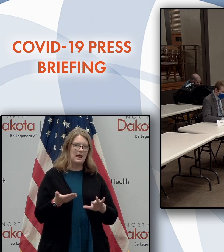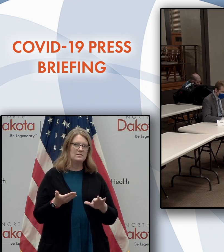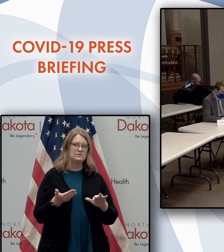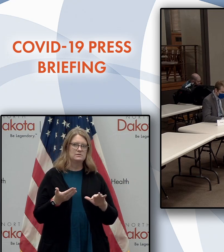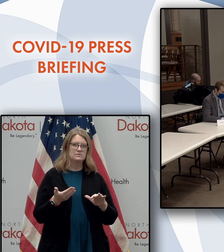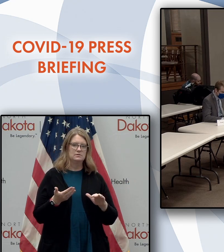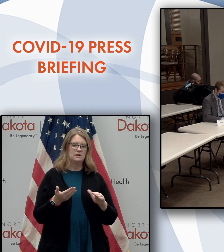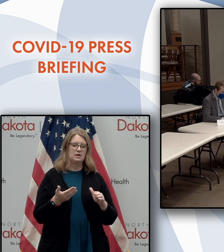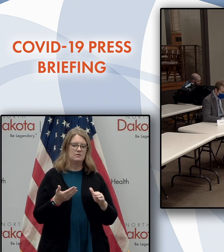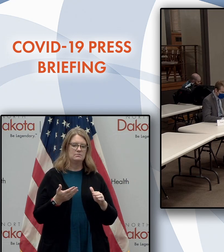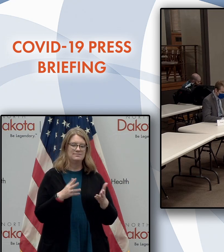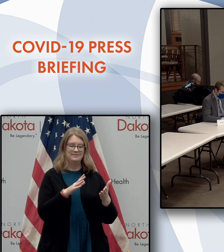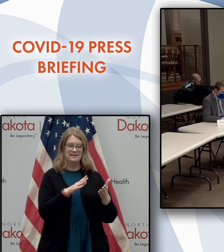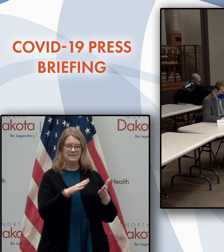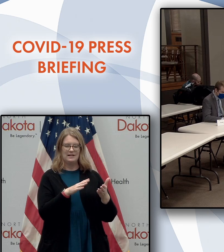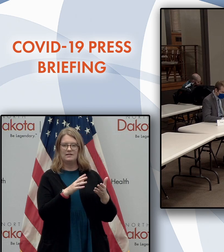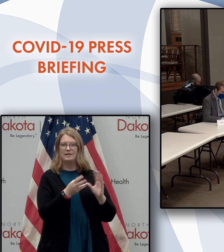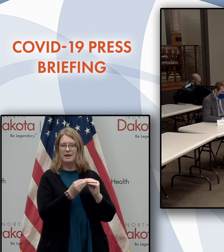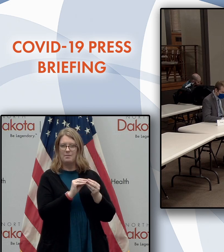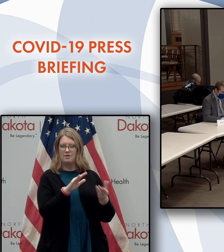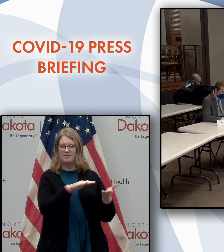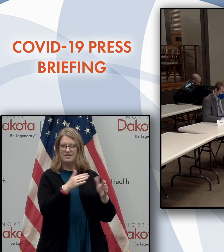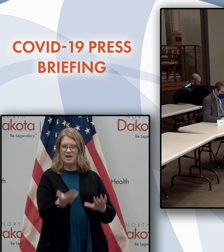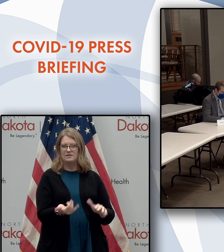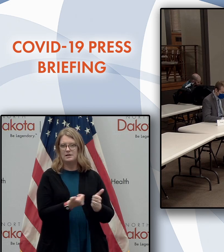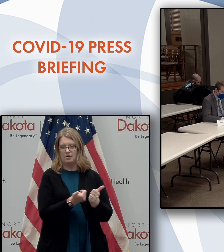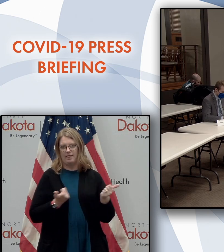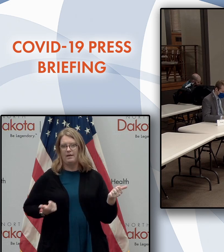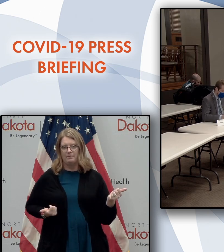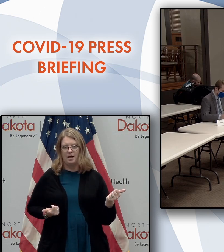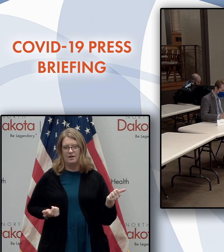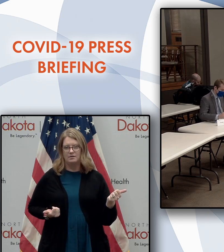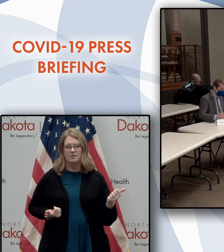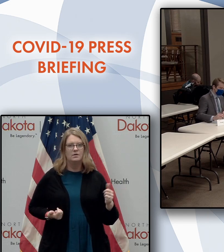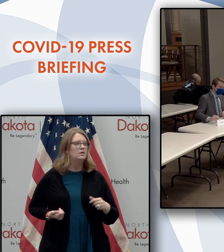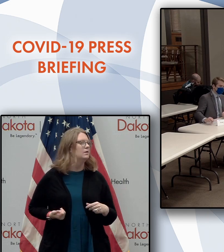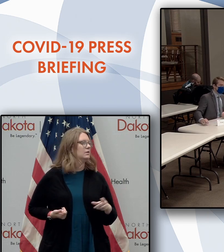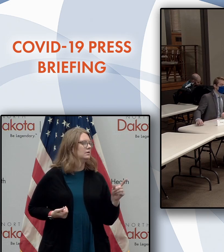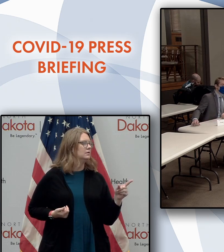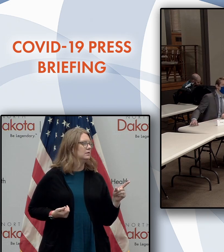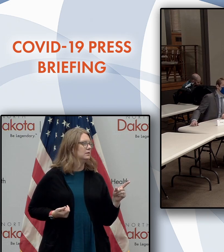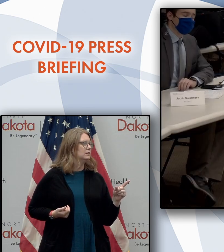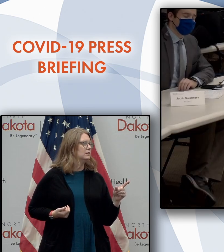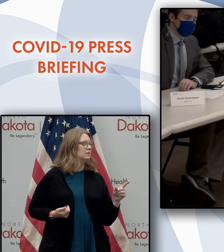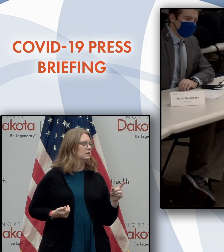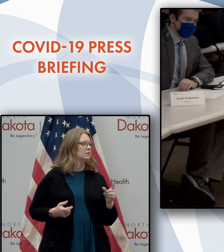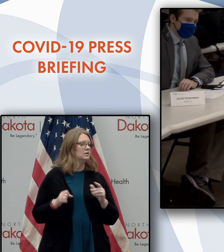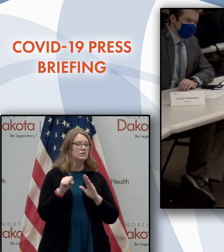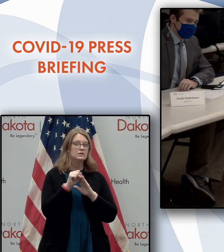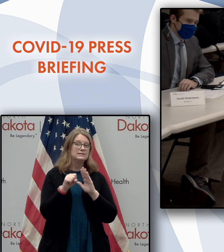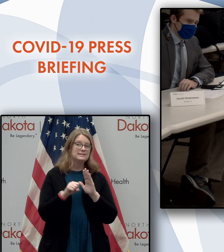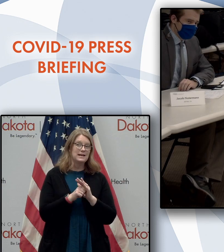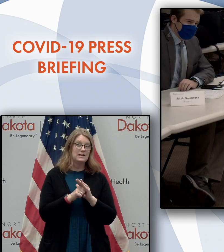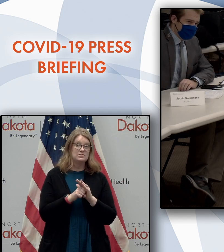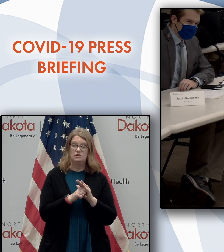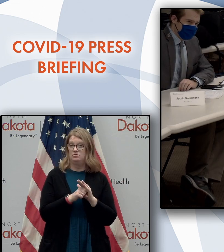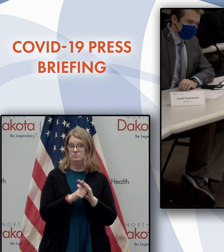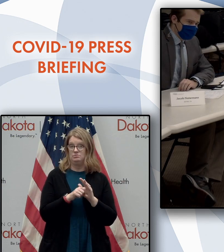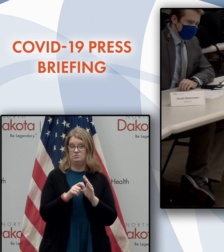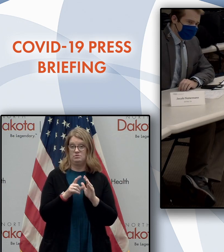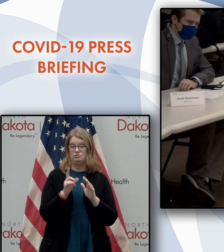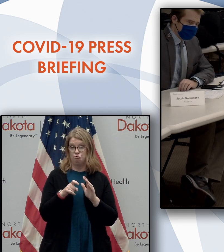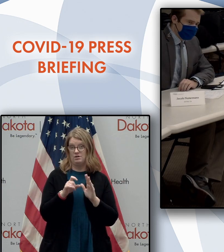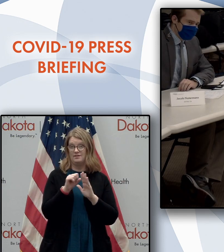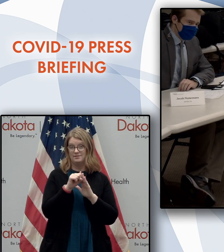of directing policy. Should the state have taken more steps with long-term care before all of these